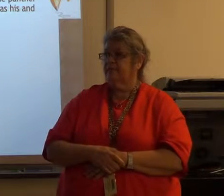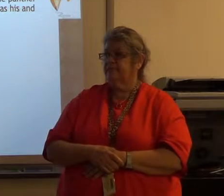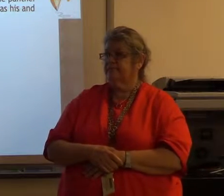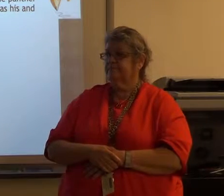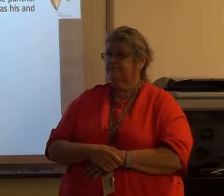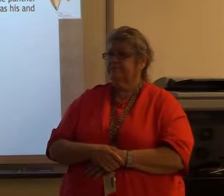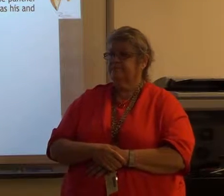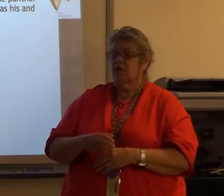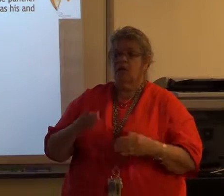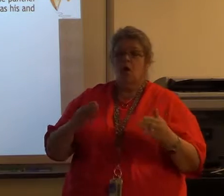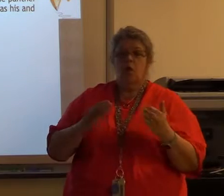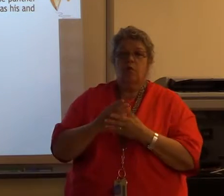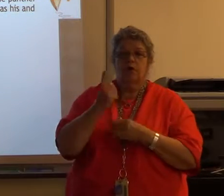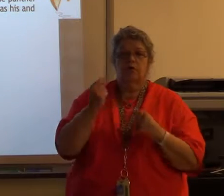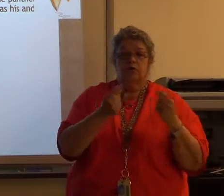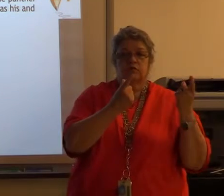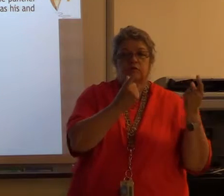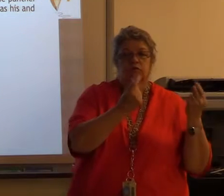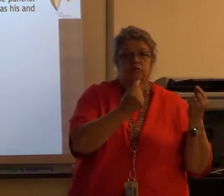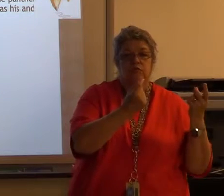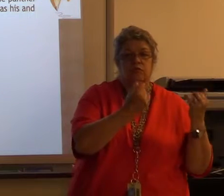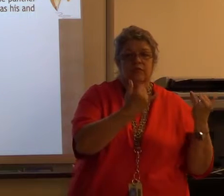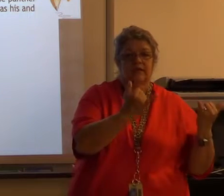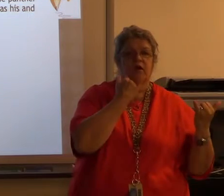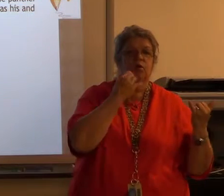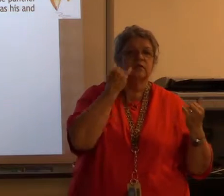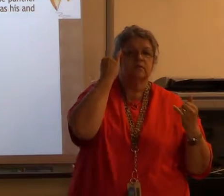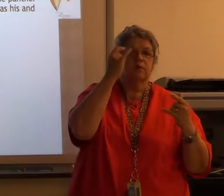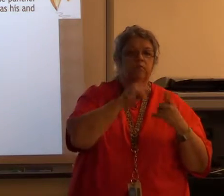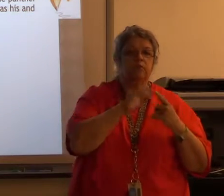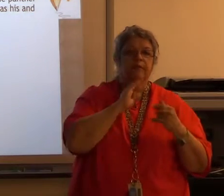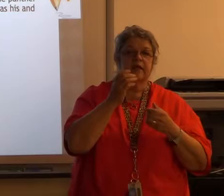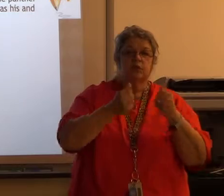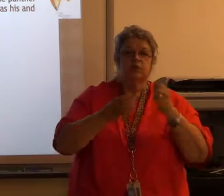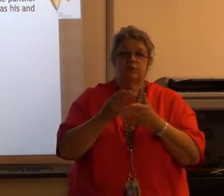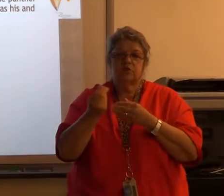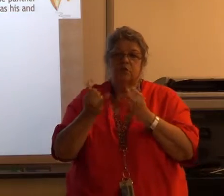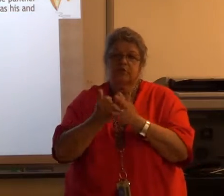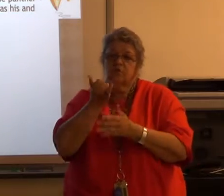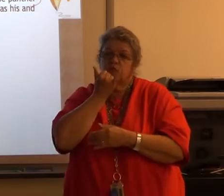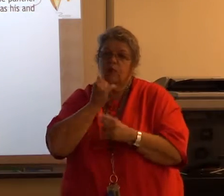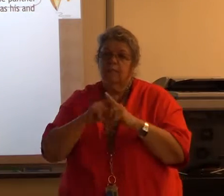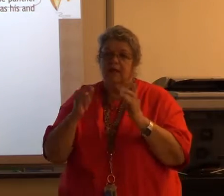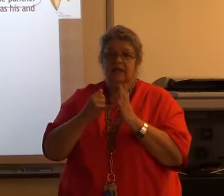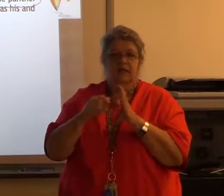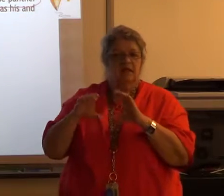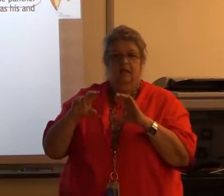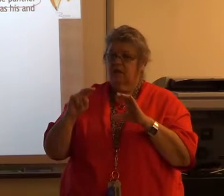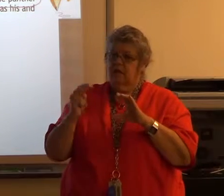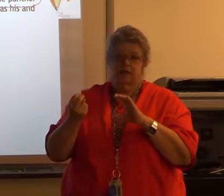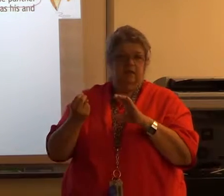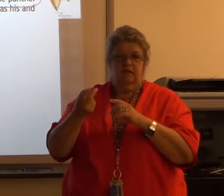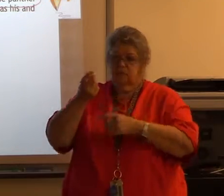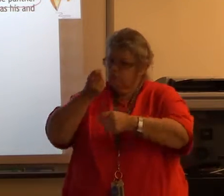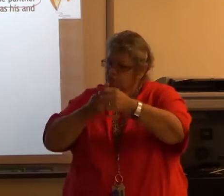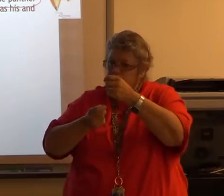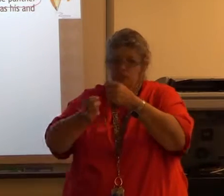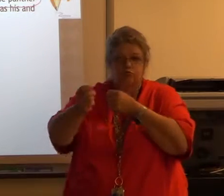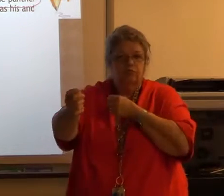Alright, your do now was supposed to be which one solved it wrong, but it didn't transfer what I